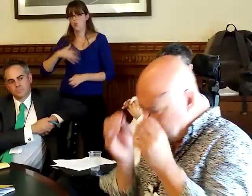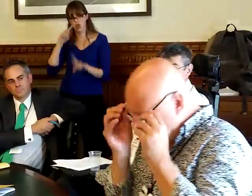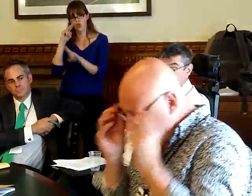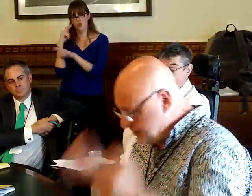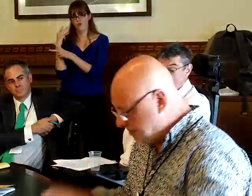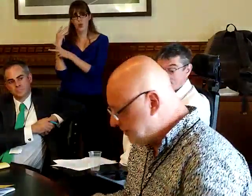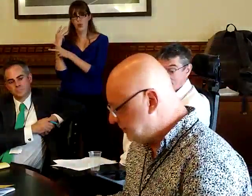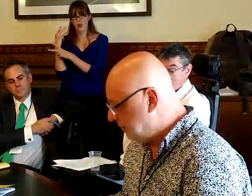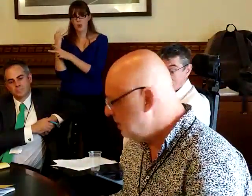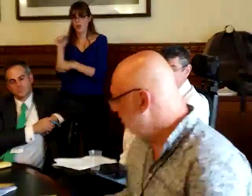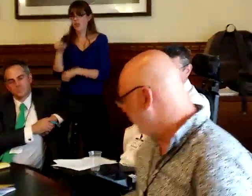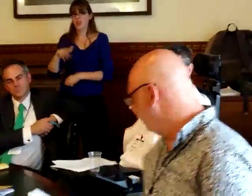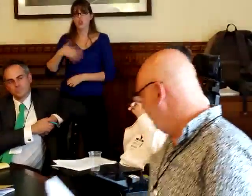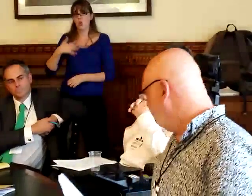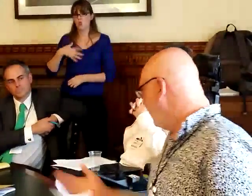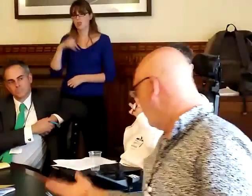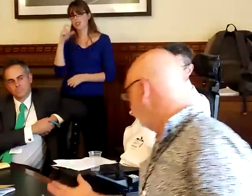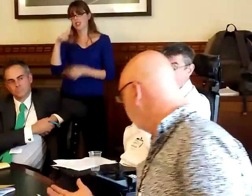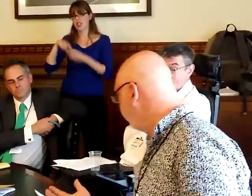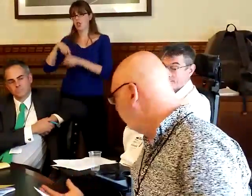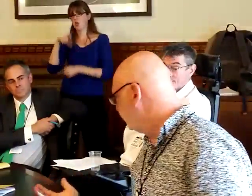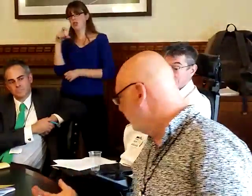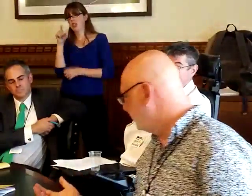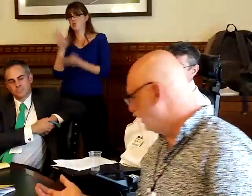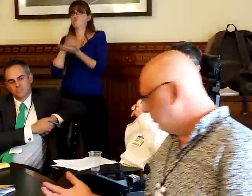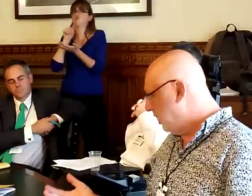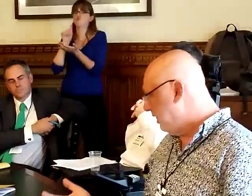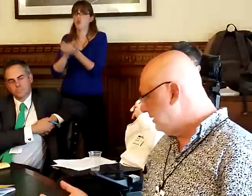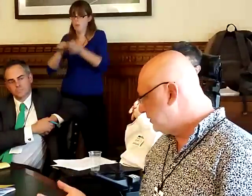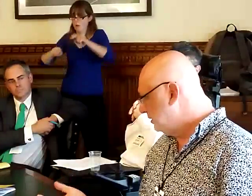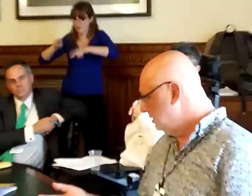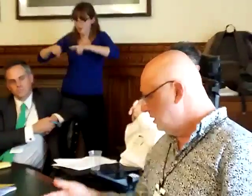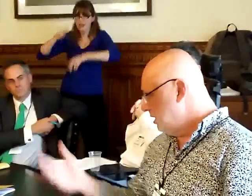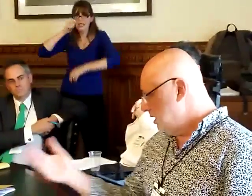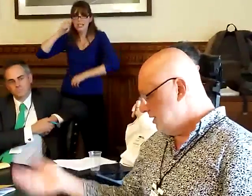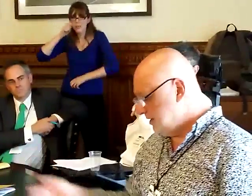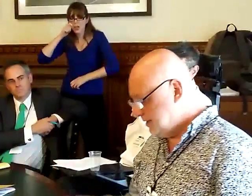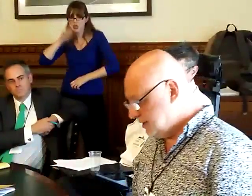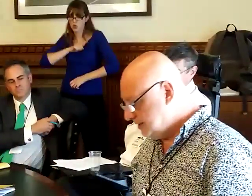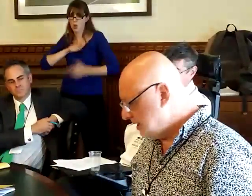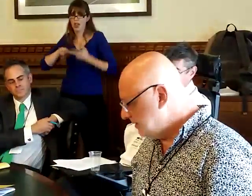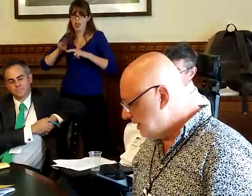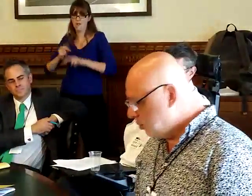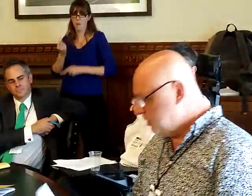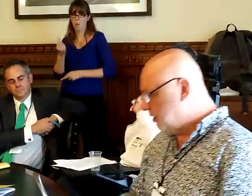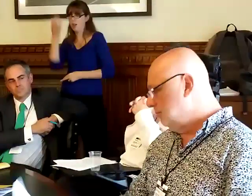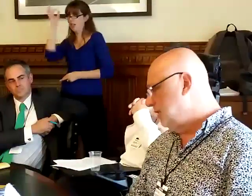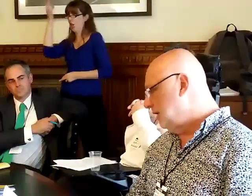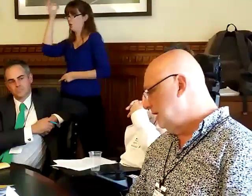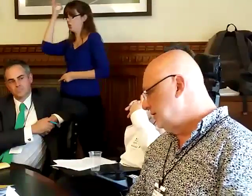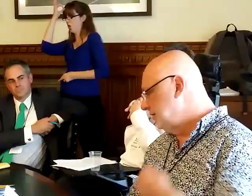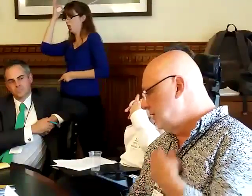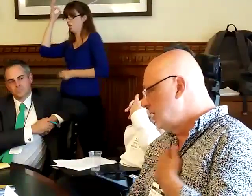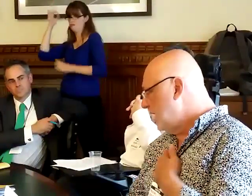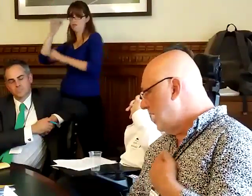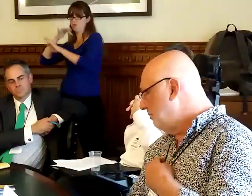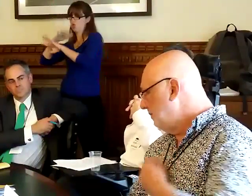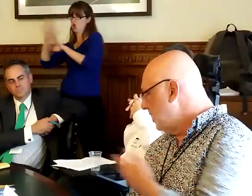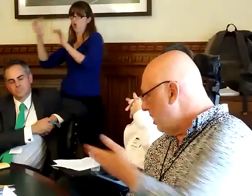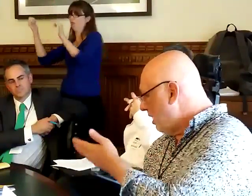CQC doing a proper inspection. Because if one local authority isn't compliant, then they're all not